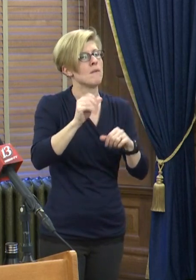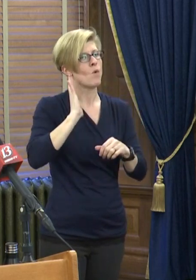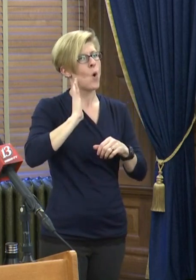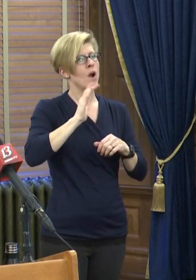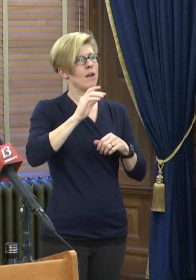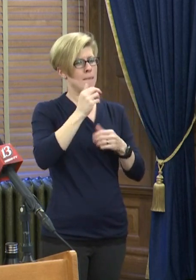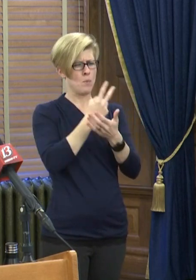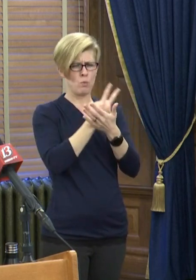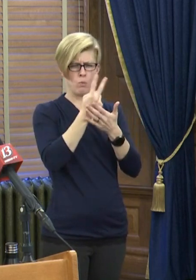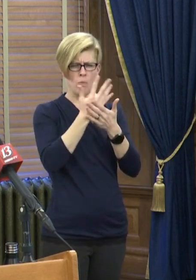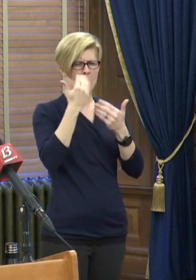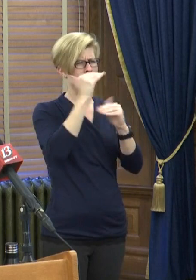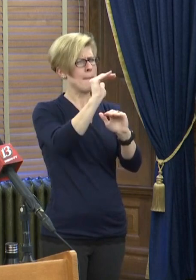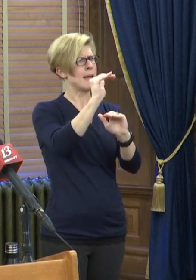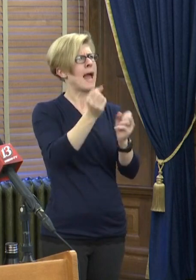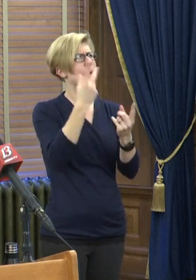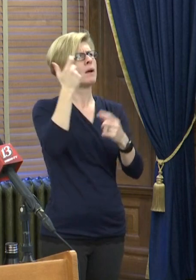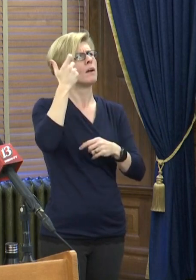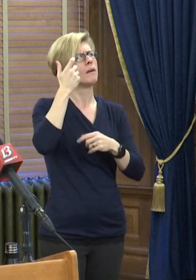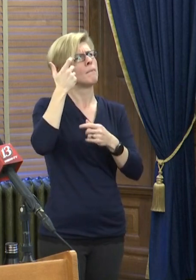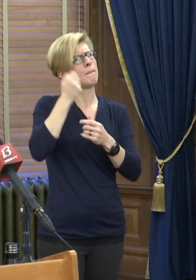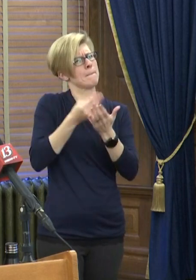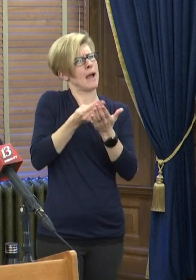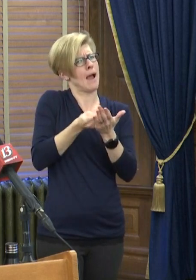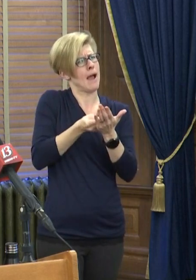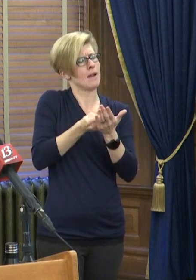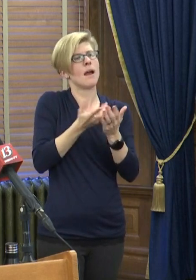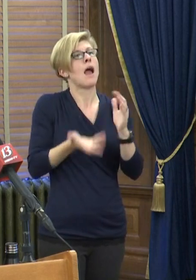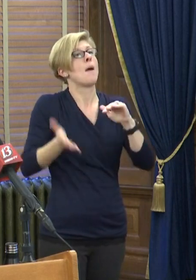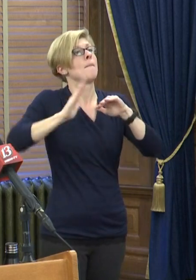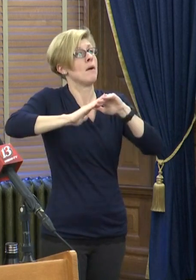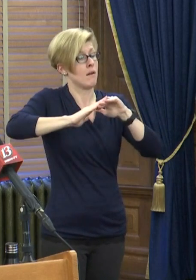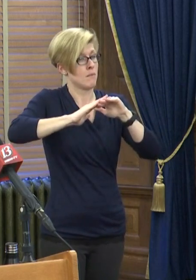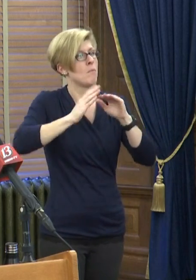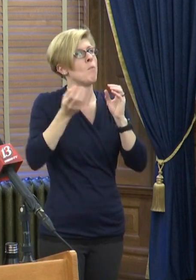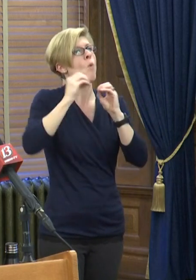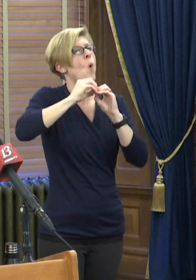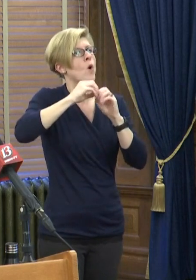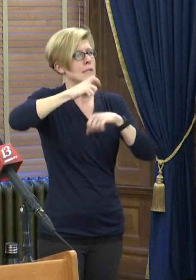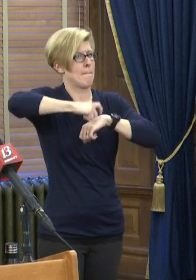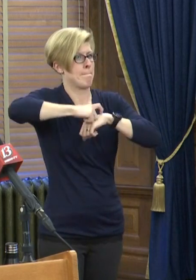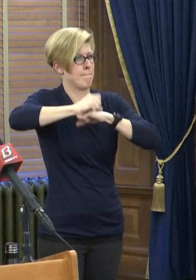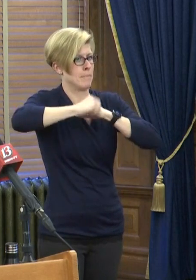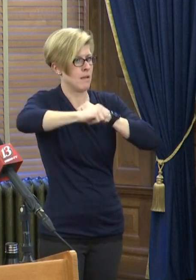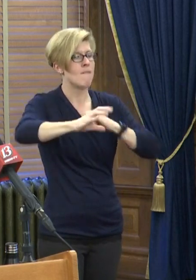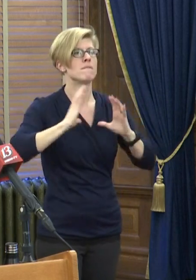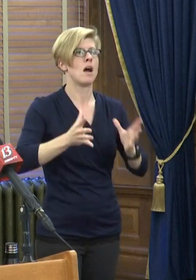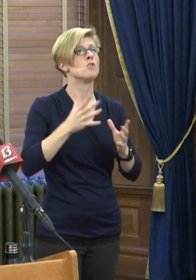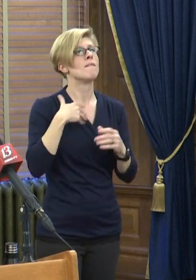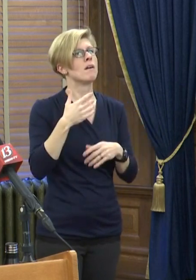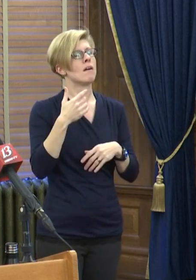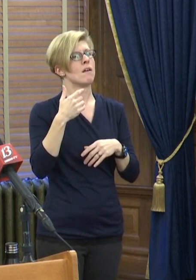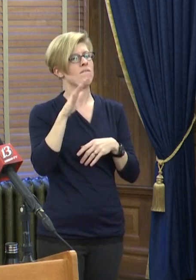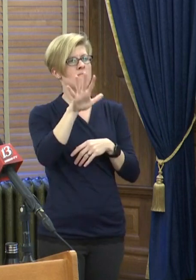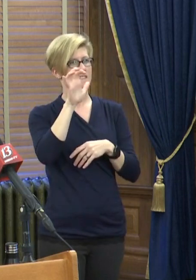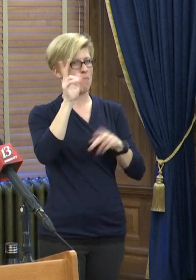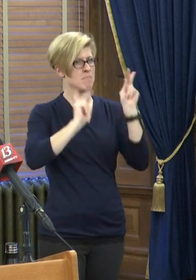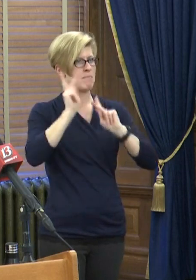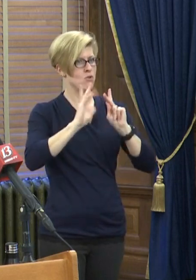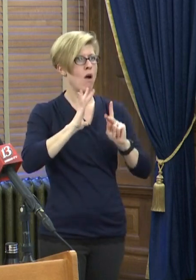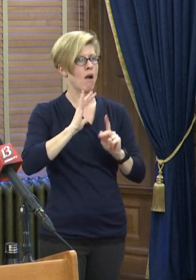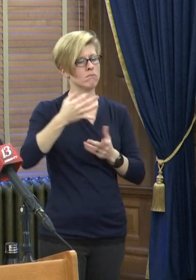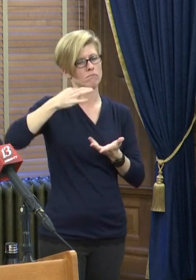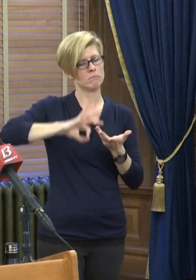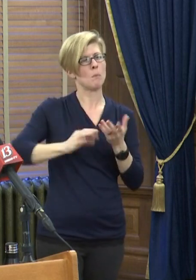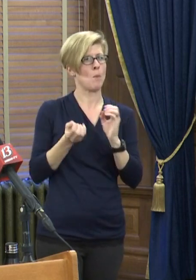benefits that someone can get. And that went out to nearly 5,000 claimants. The extensions of PUIC and PUA,